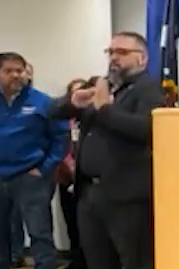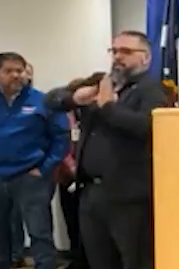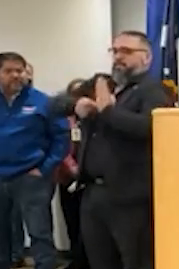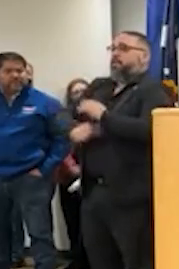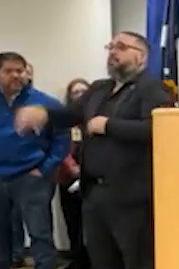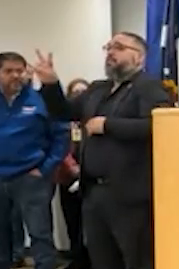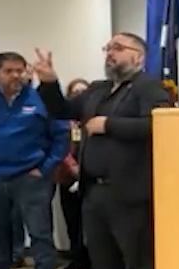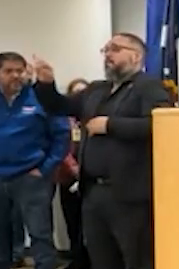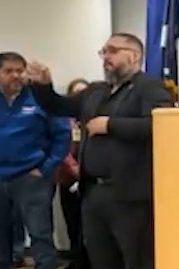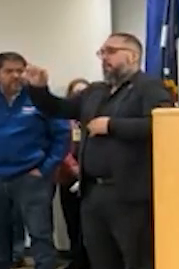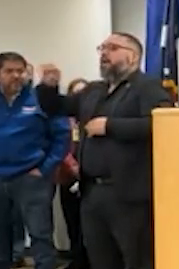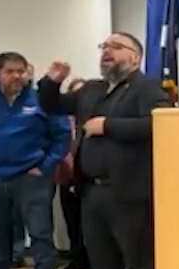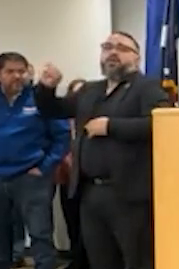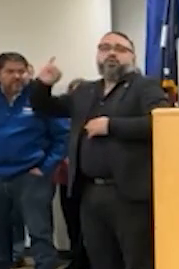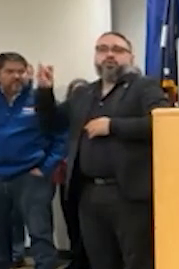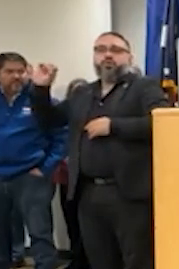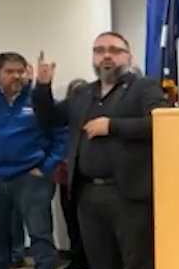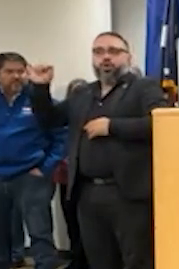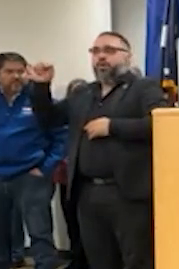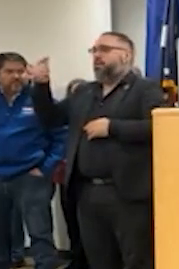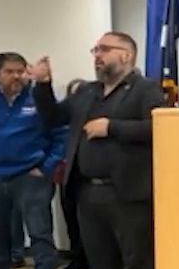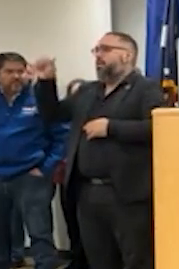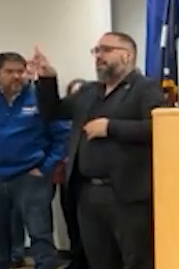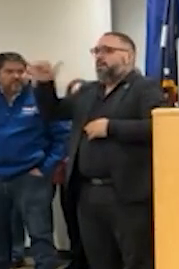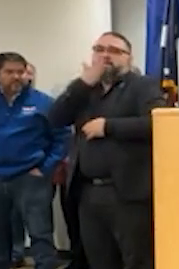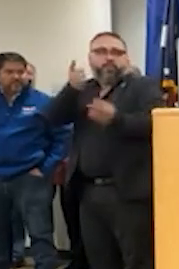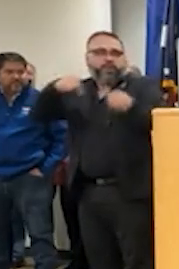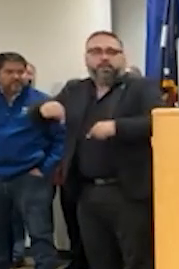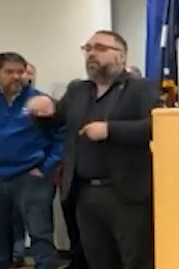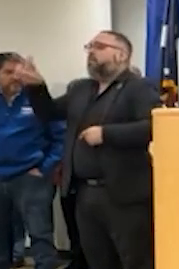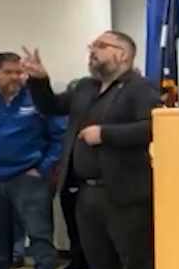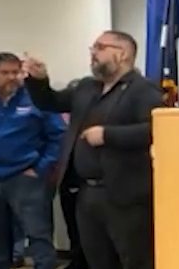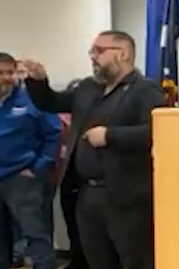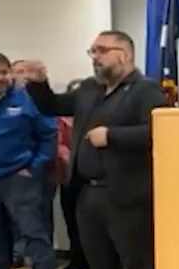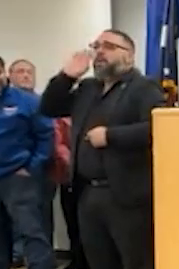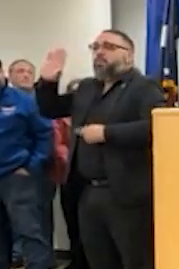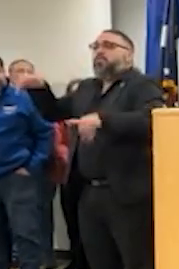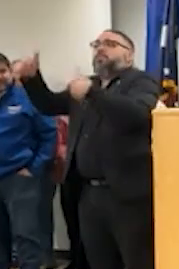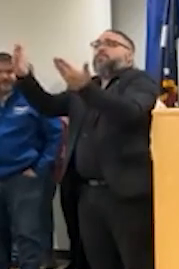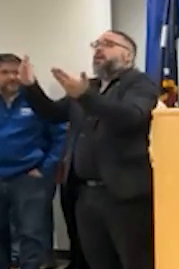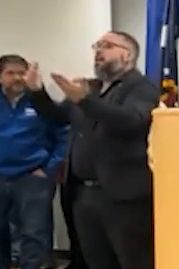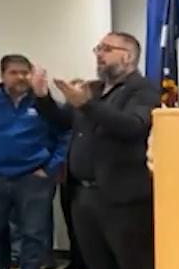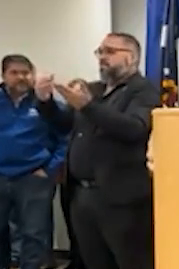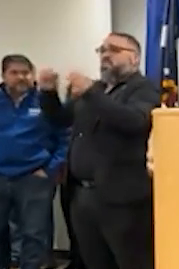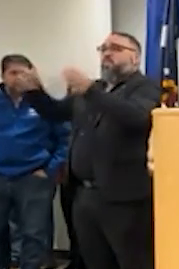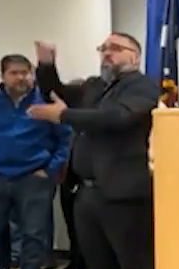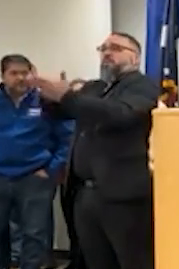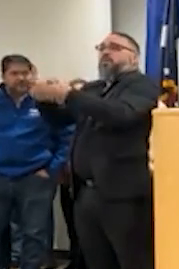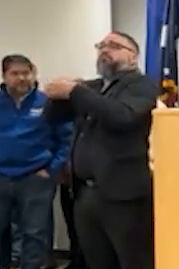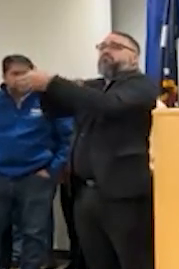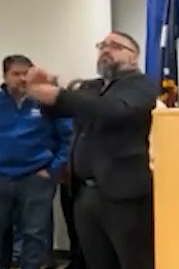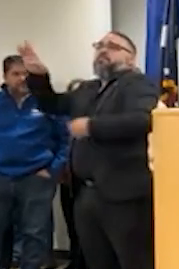VIA, and John Gary, thank you for being here this morning. VIA will be providing fare-free bus during